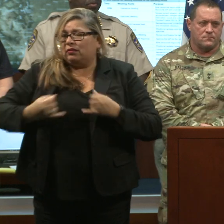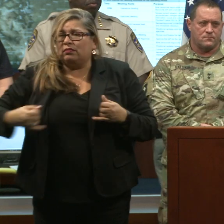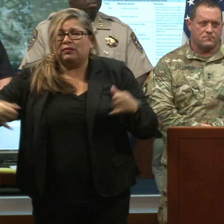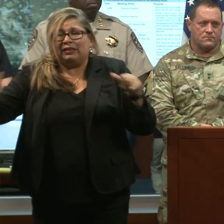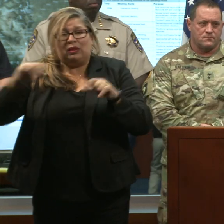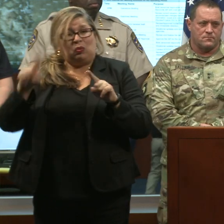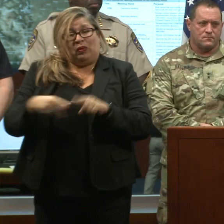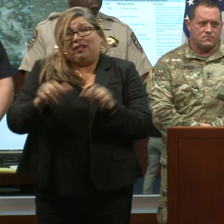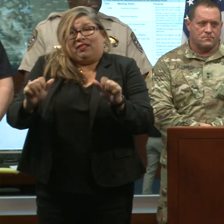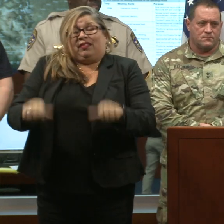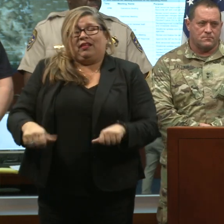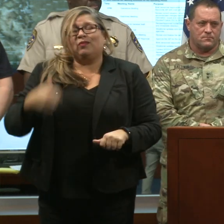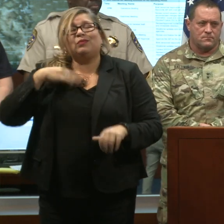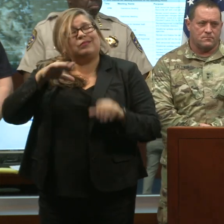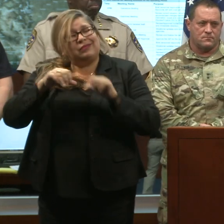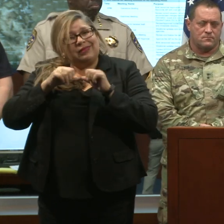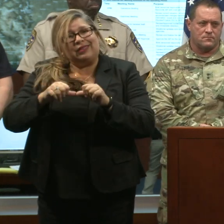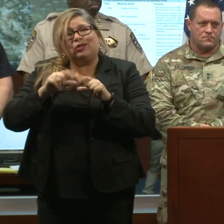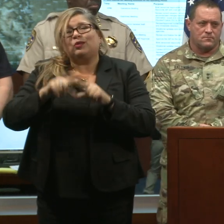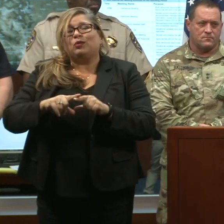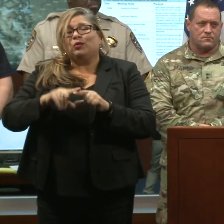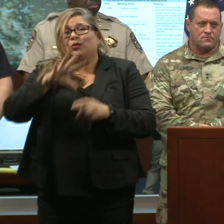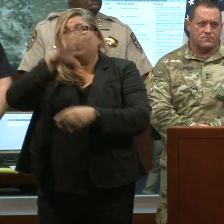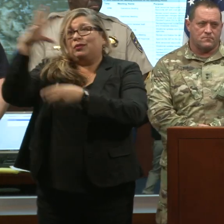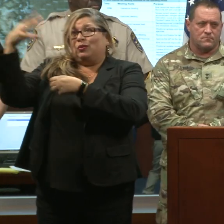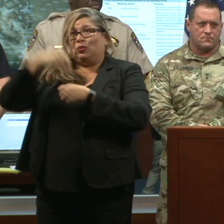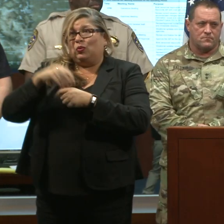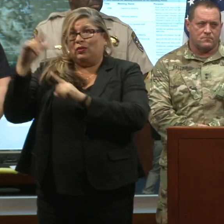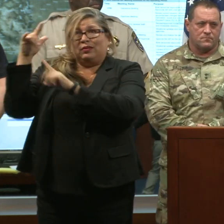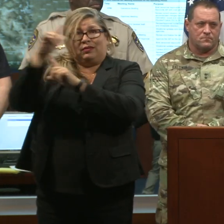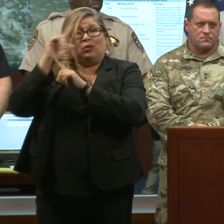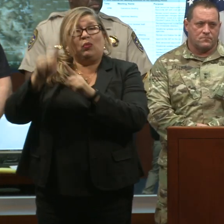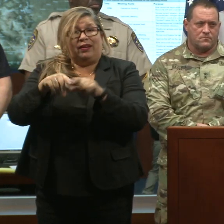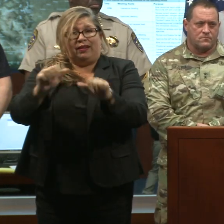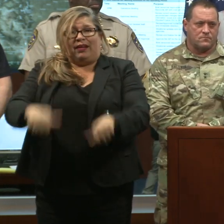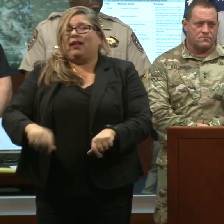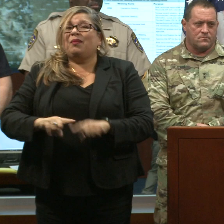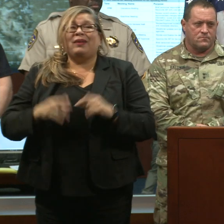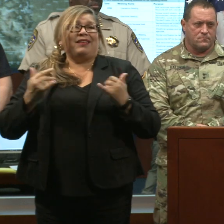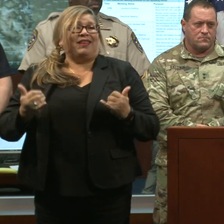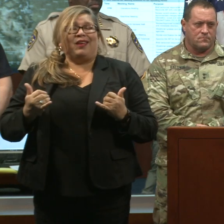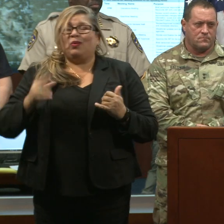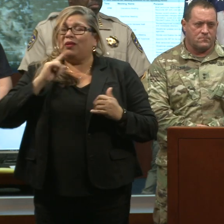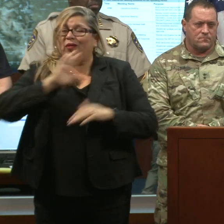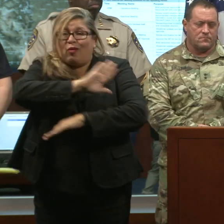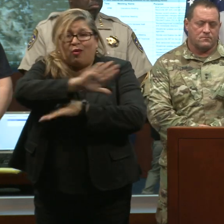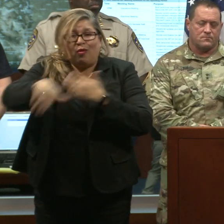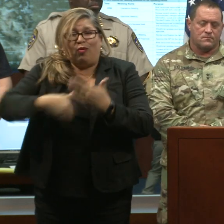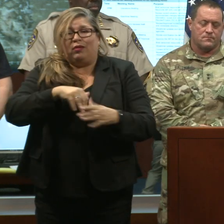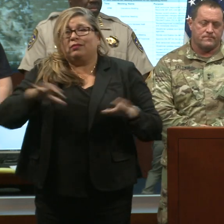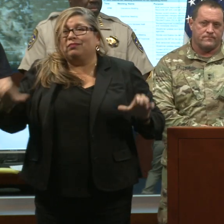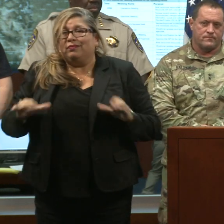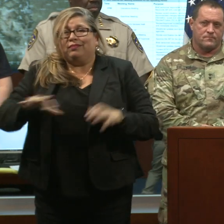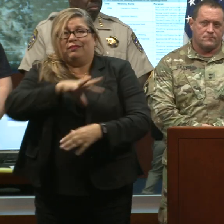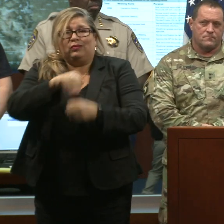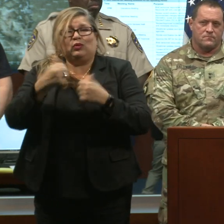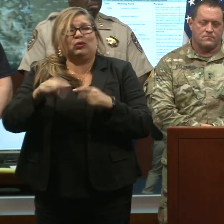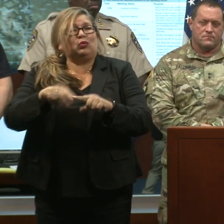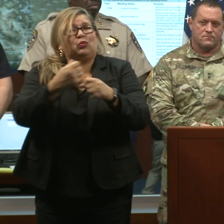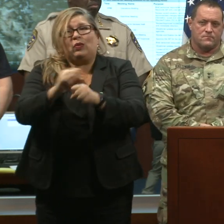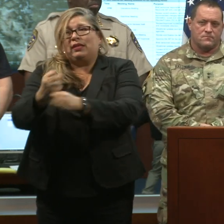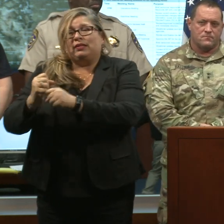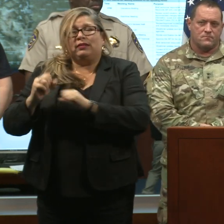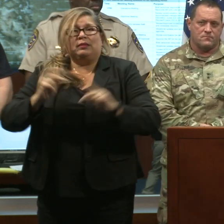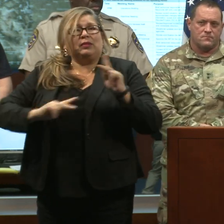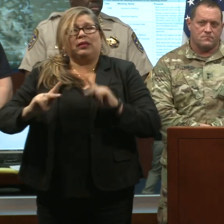they can. We will continue to put them into the fight, but understand right now, it's all hands on deck to rescue people and ensure getting